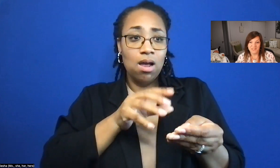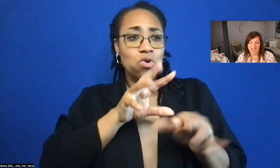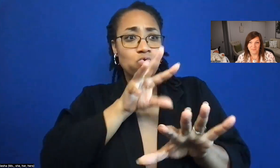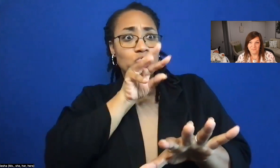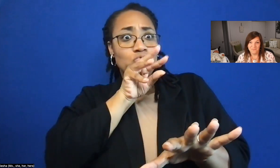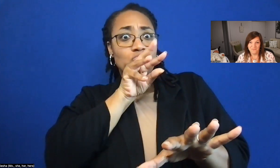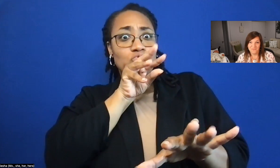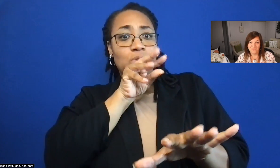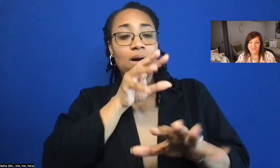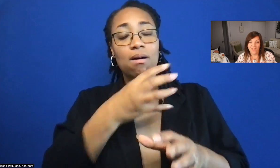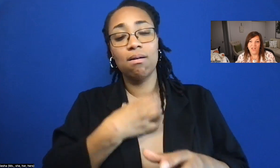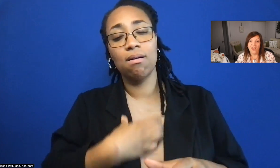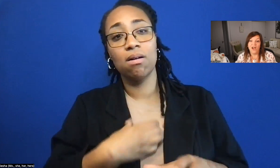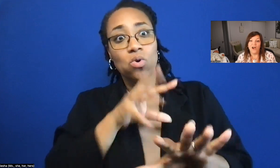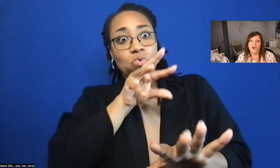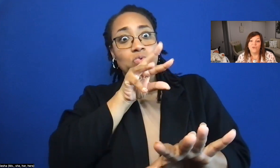the time.